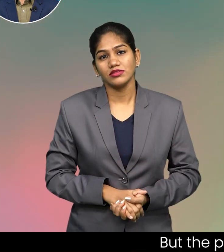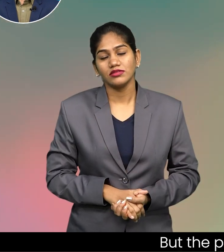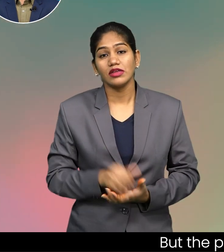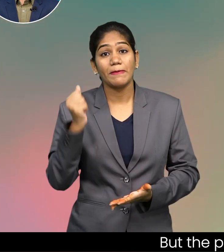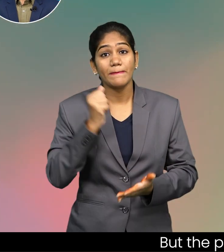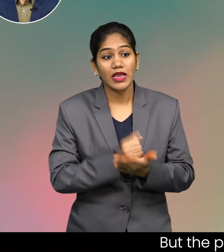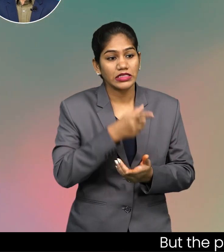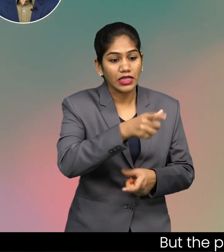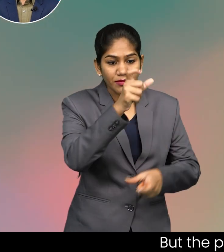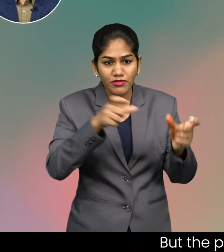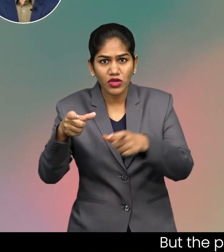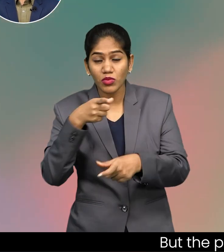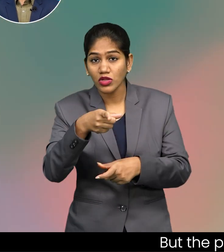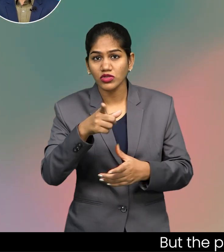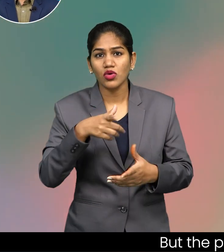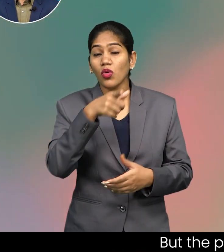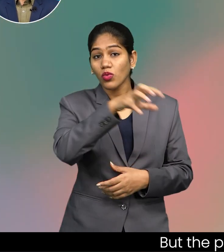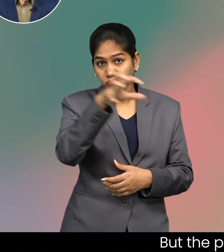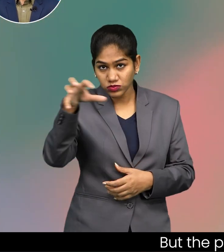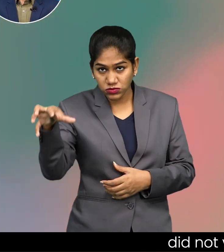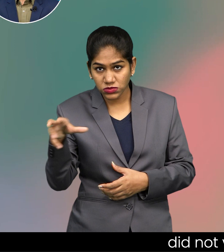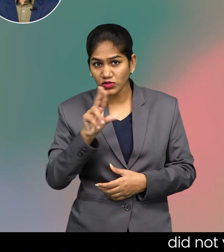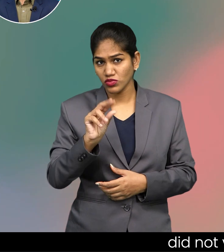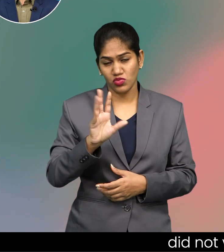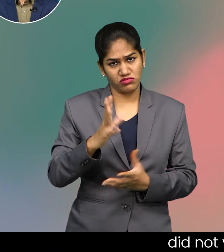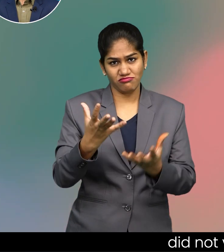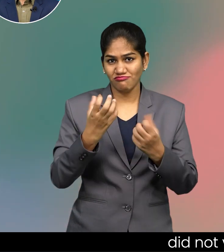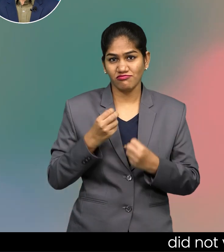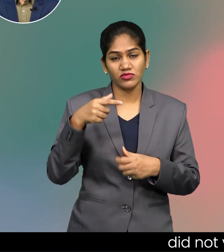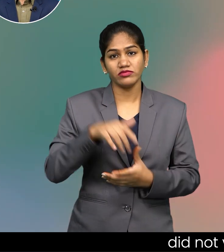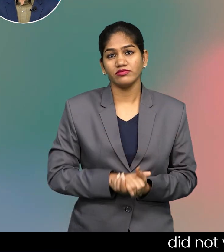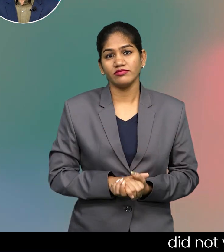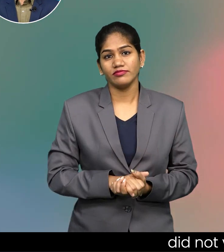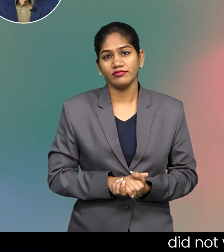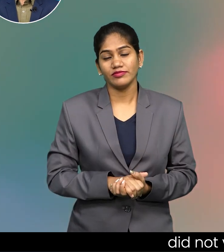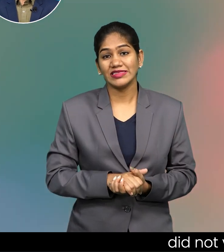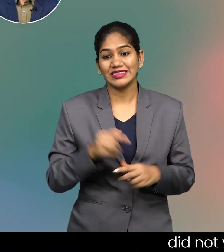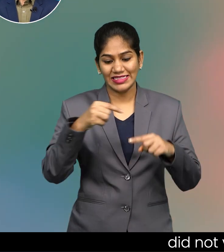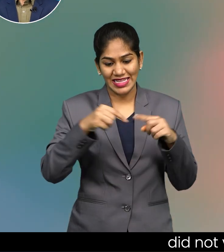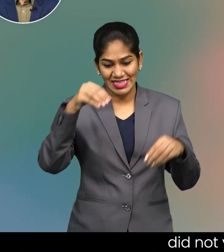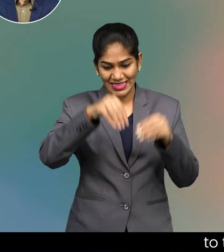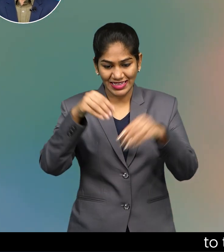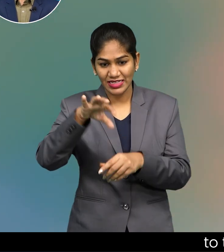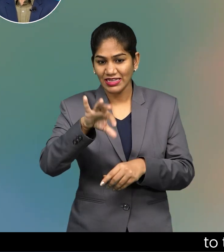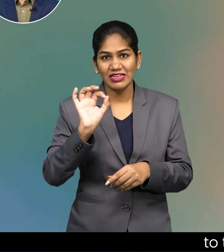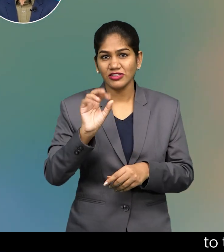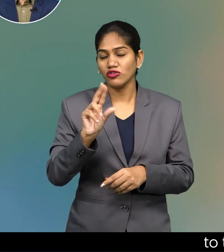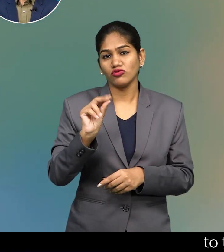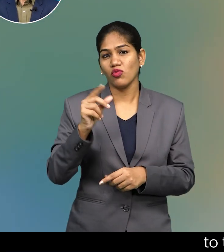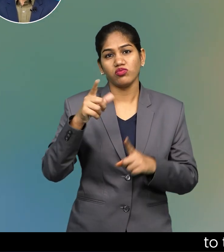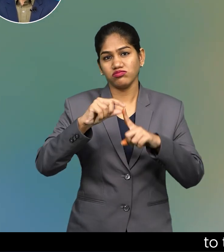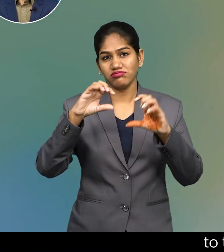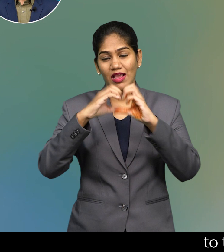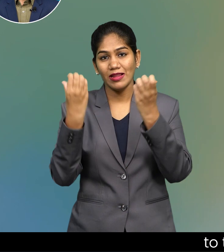But the people of those states did not vote in the elections to the